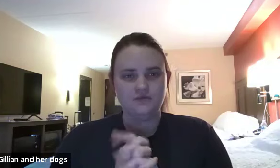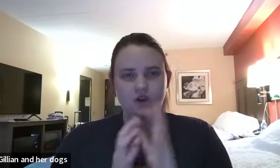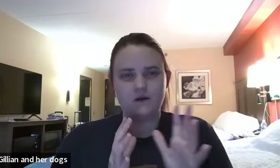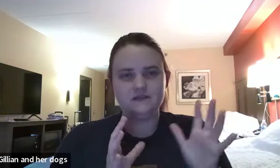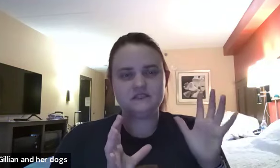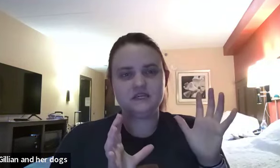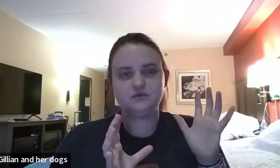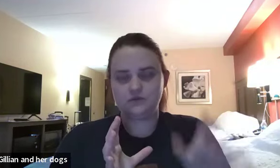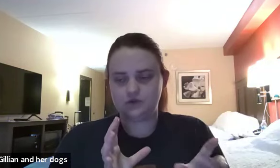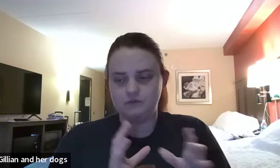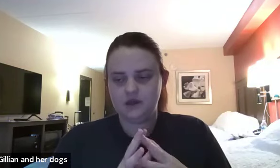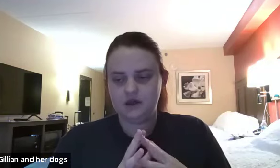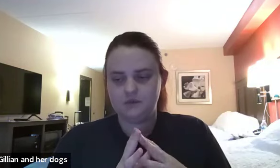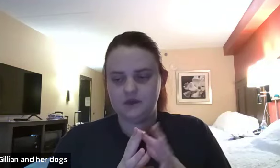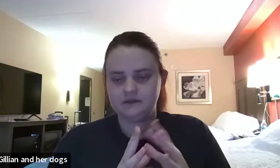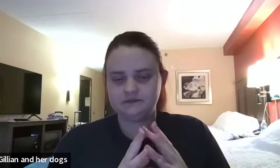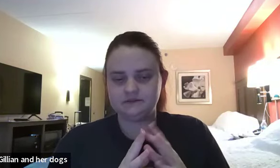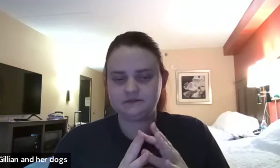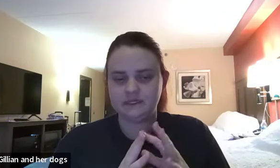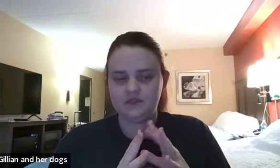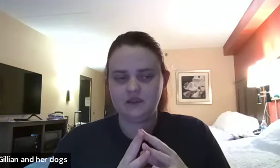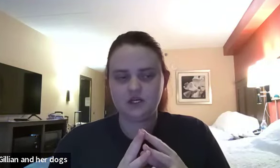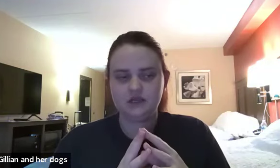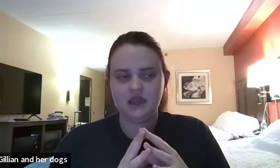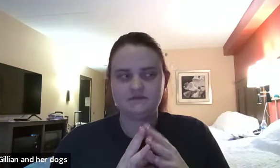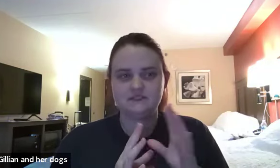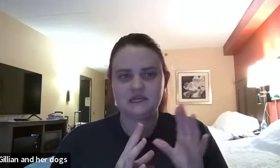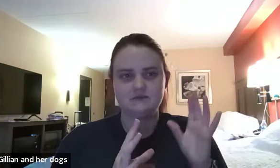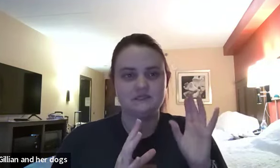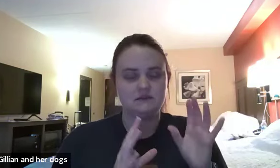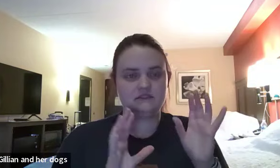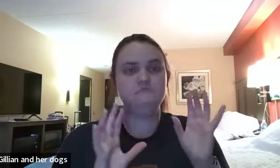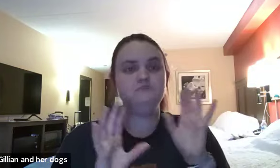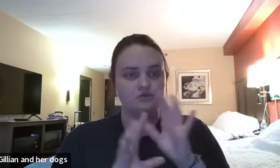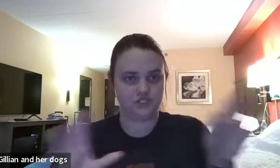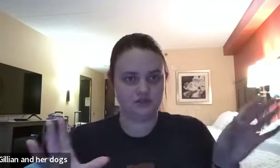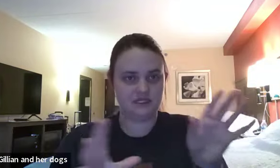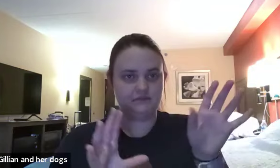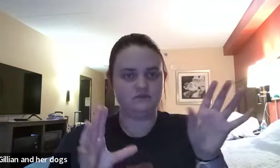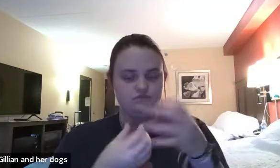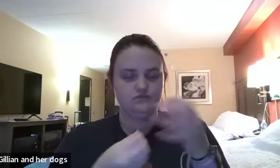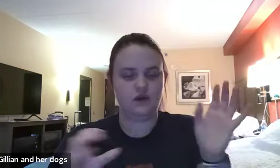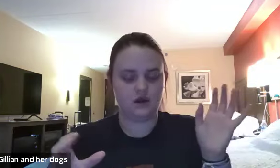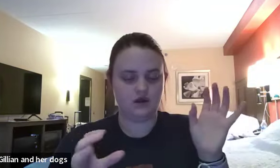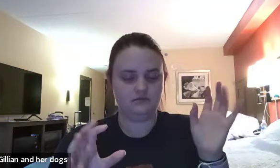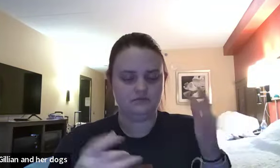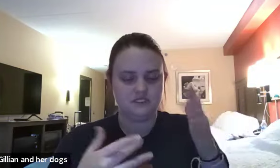for office and room, they are going to have the same motion, the same